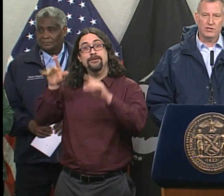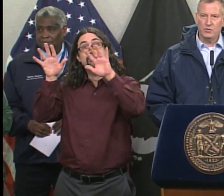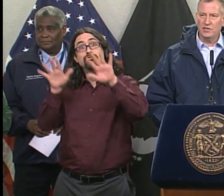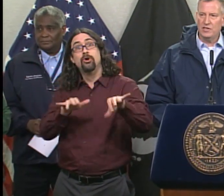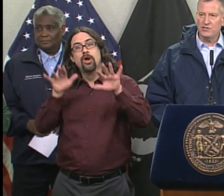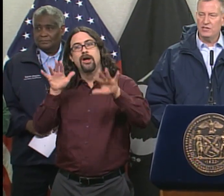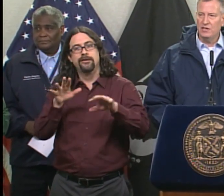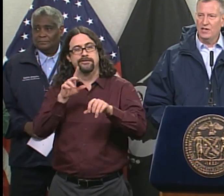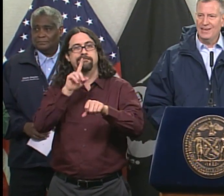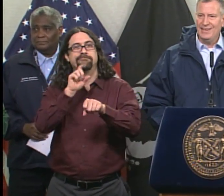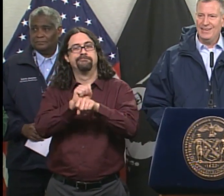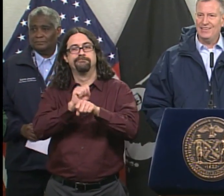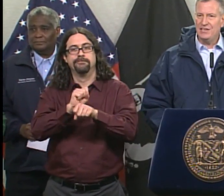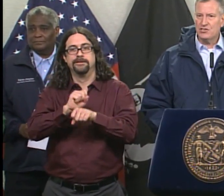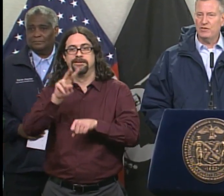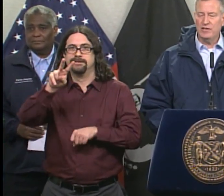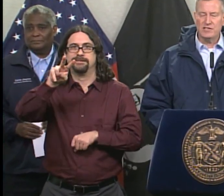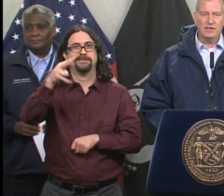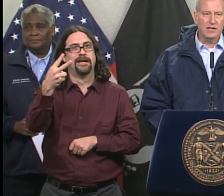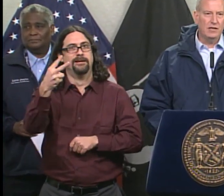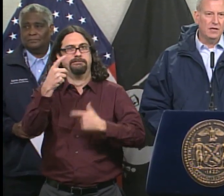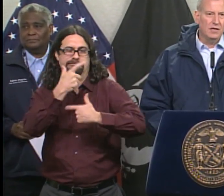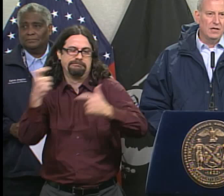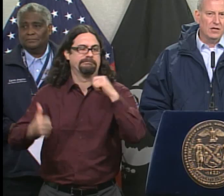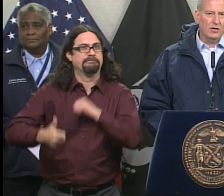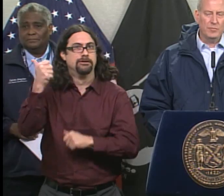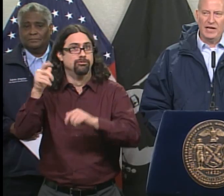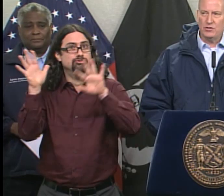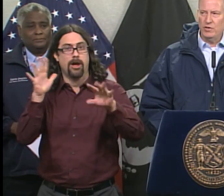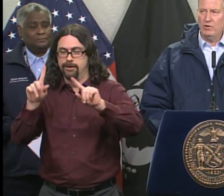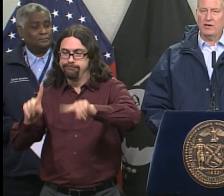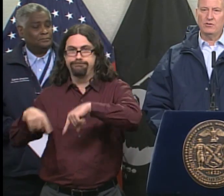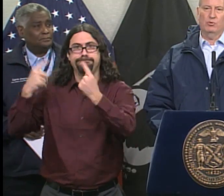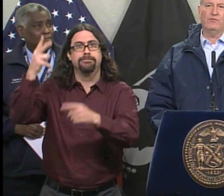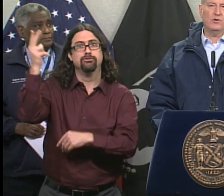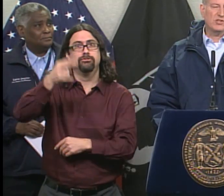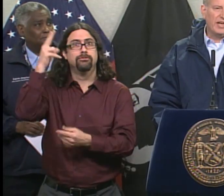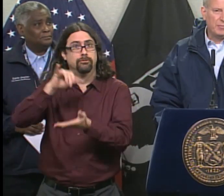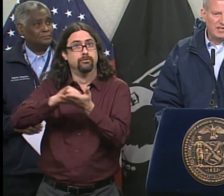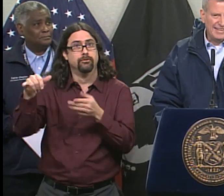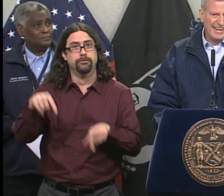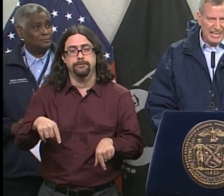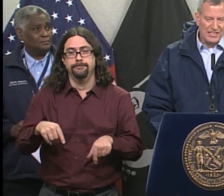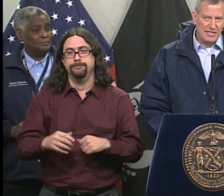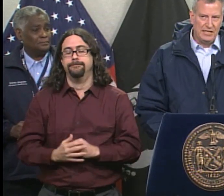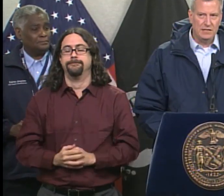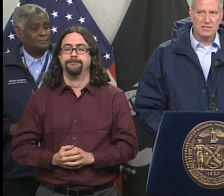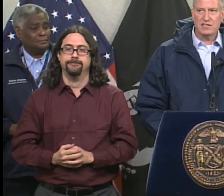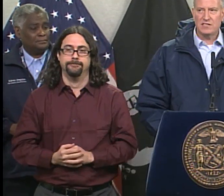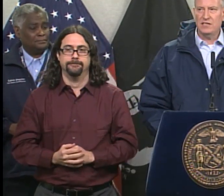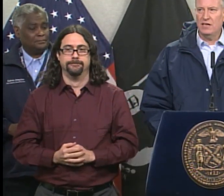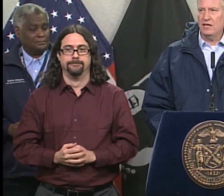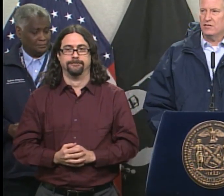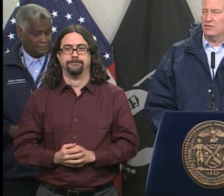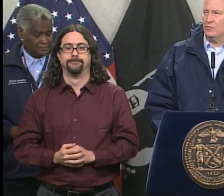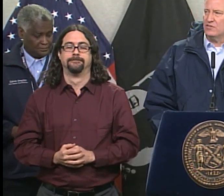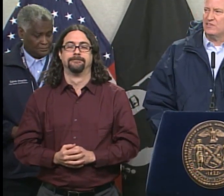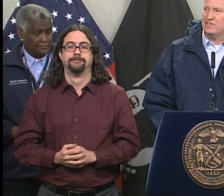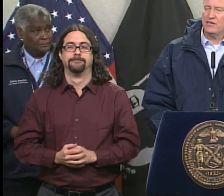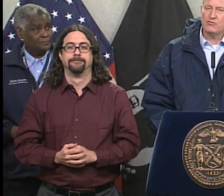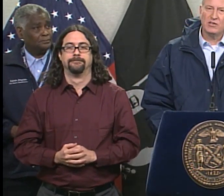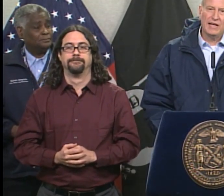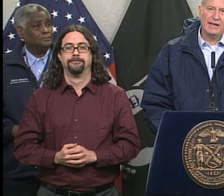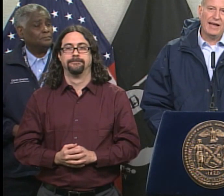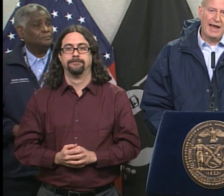of accumulation in the history of this city, going back to when records were first kept in 1869, so almost